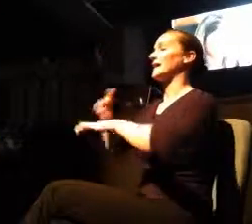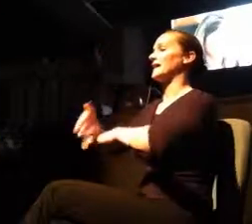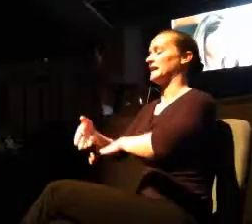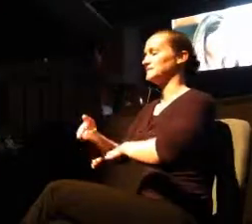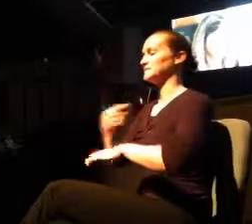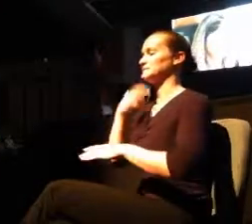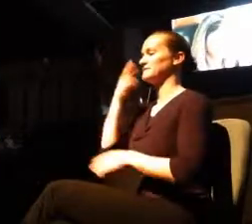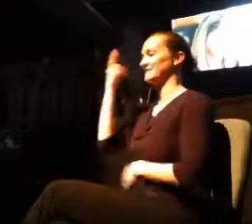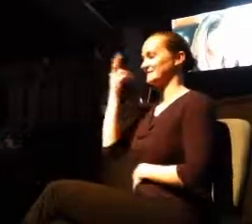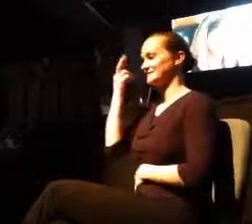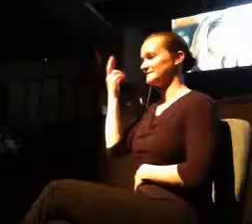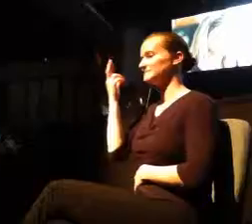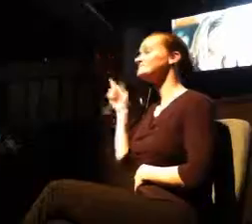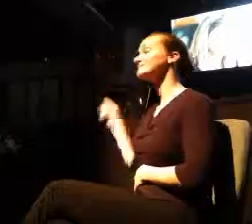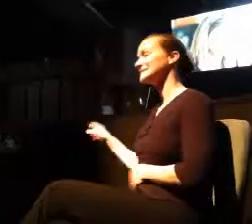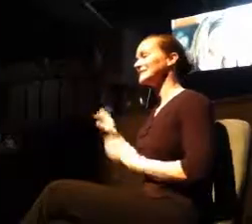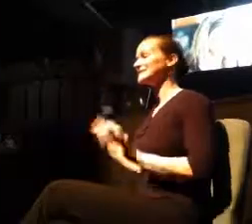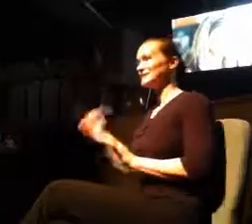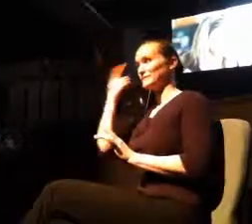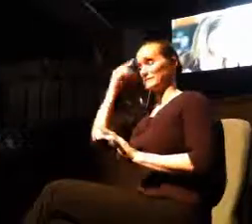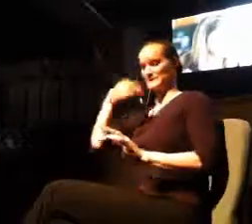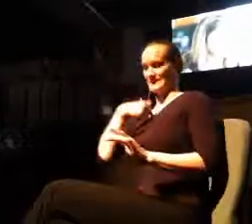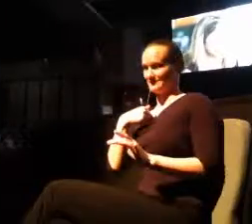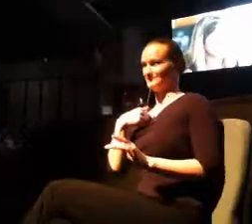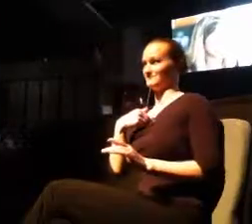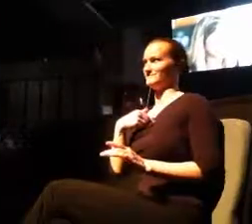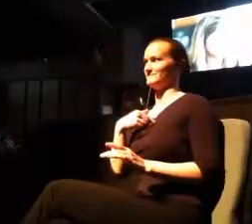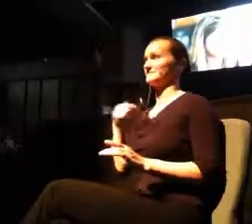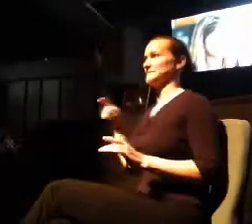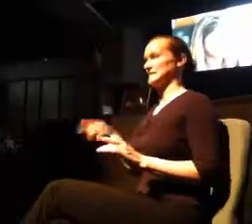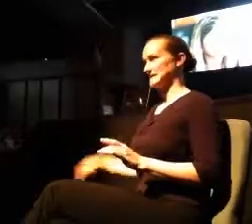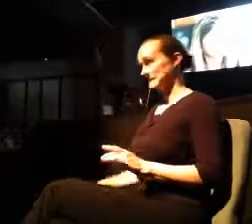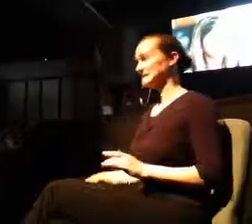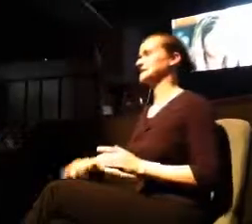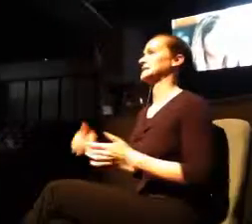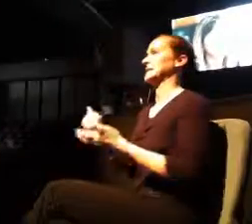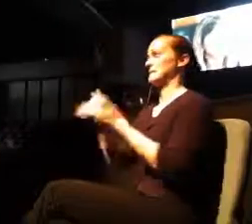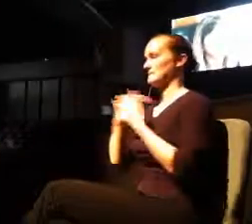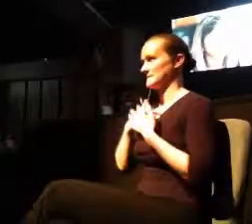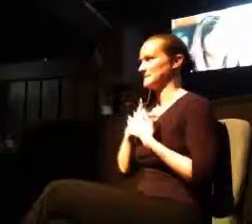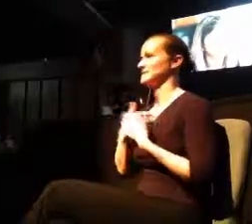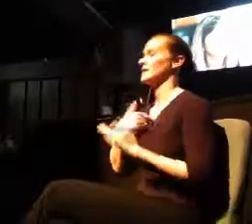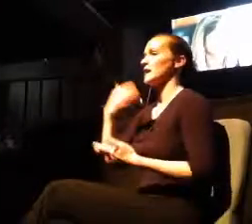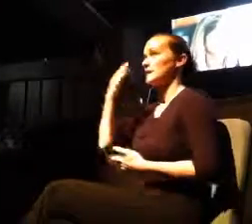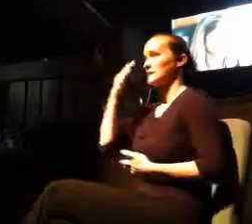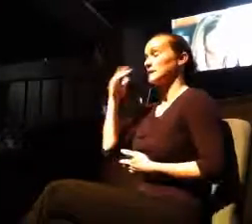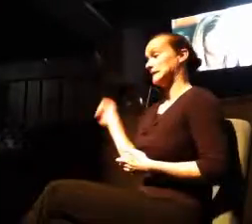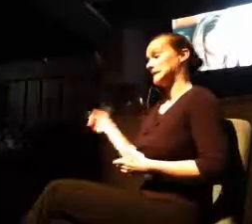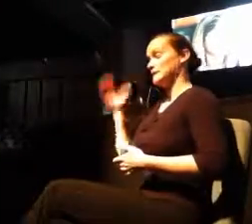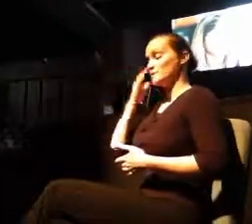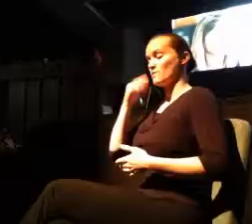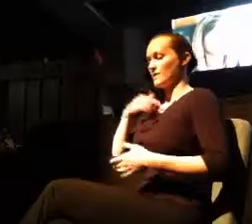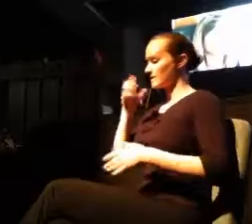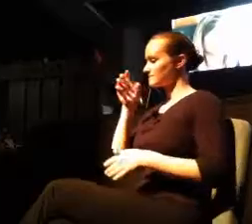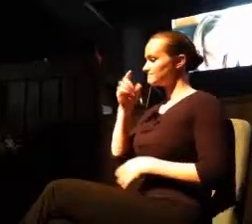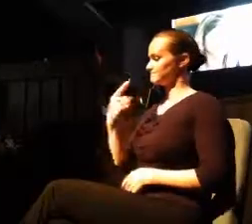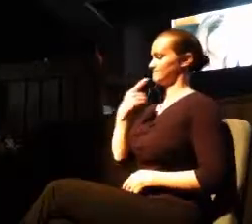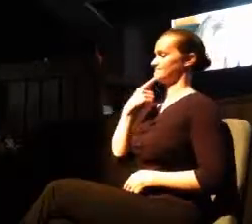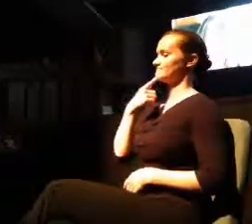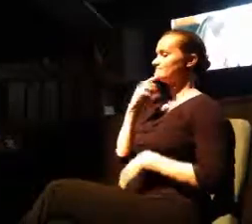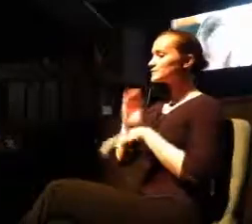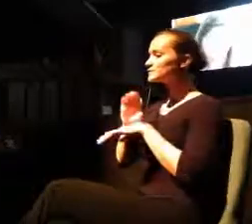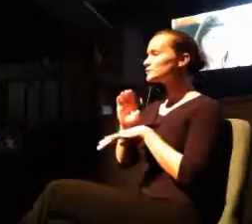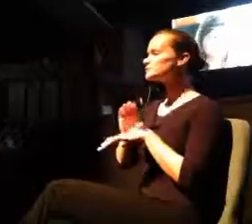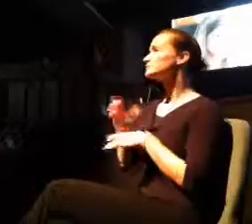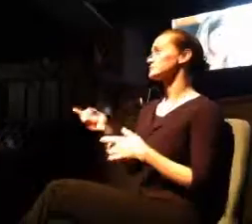while that he did it for me. He brought me back to church, that he knew I missed it, and that he knew he